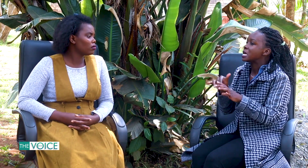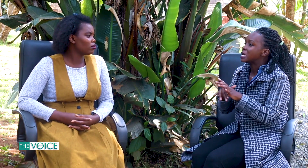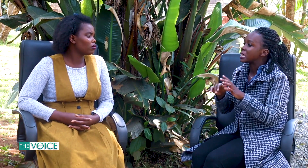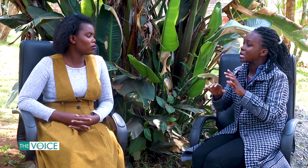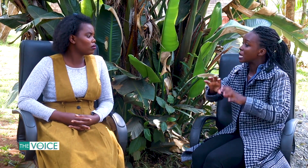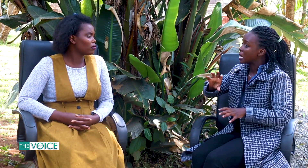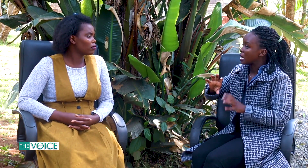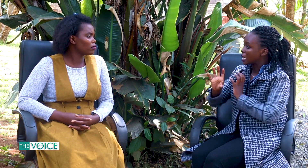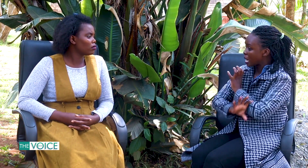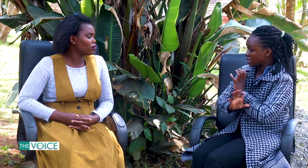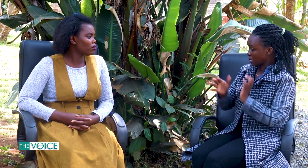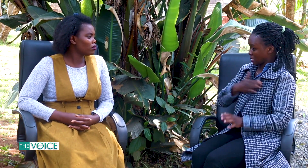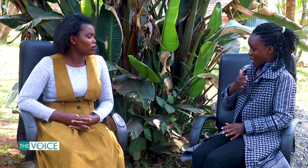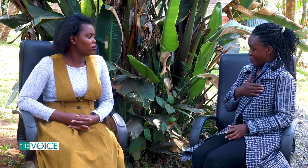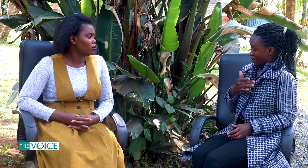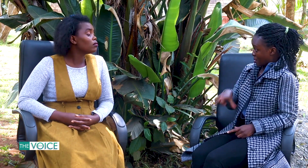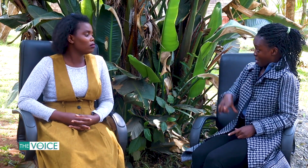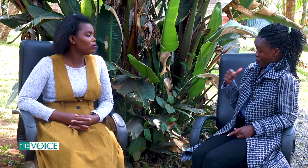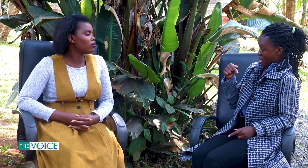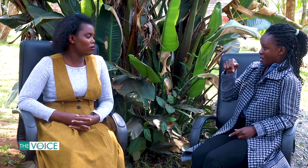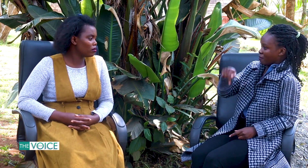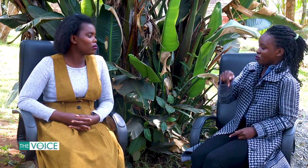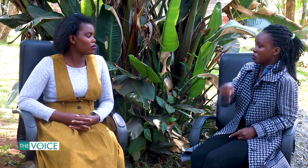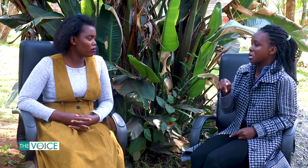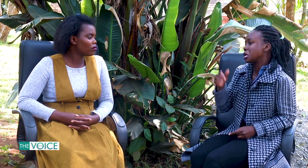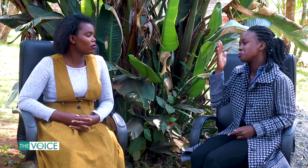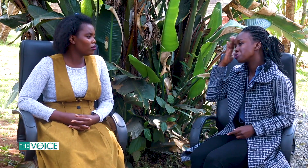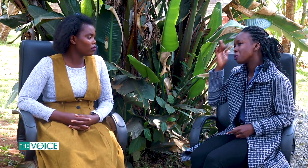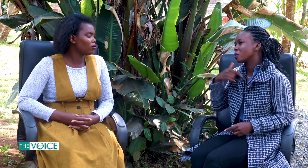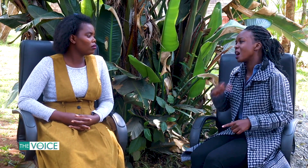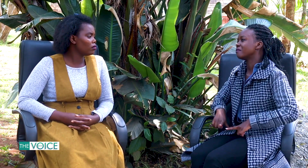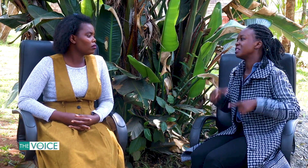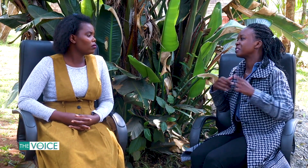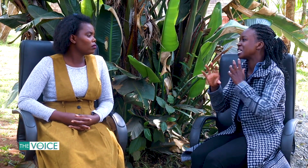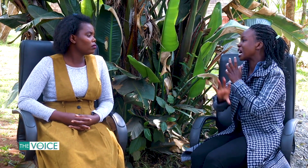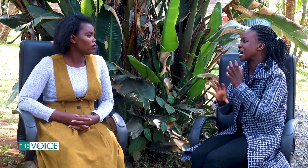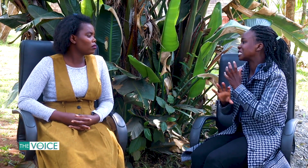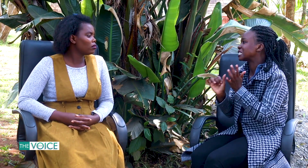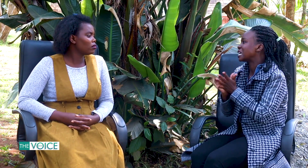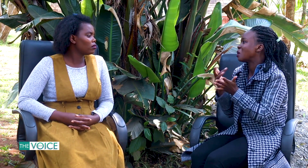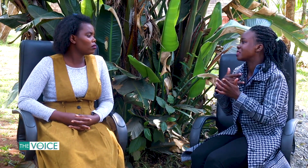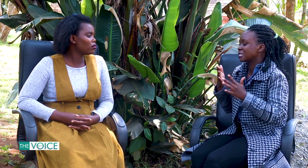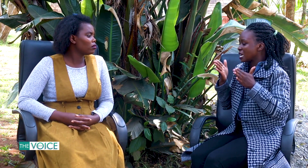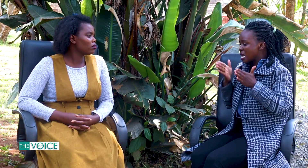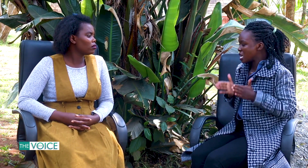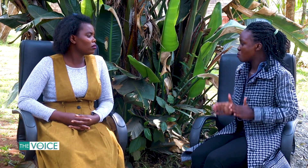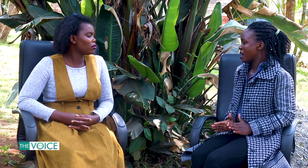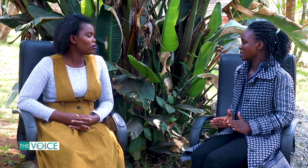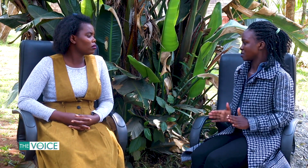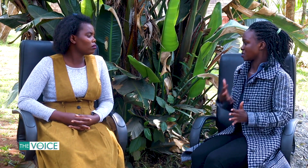very high mental health issues. And according to me, through my advocacy work, I've